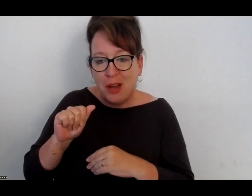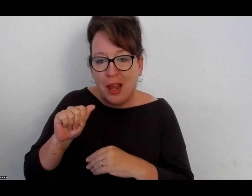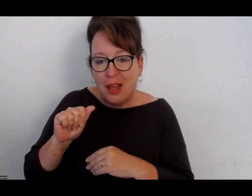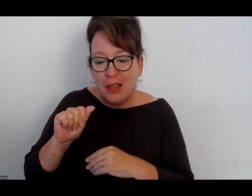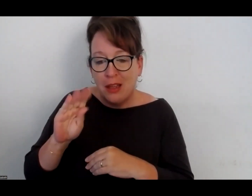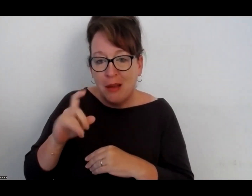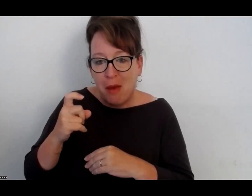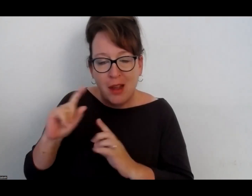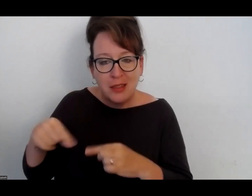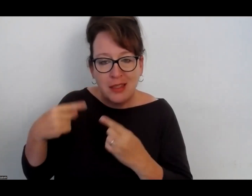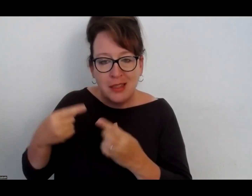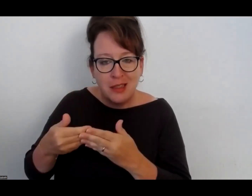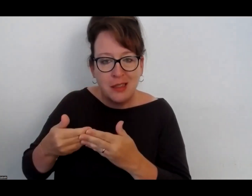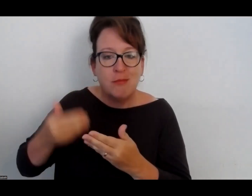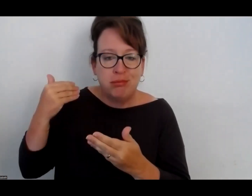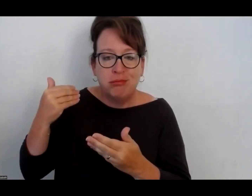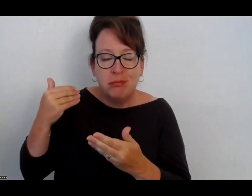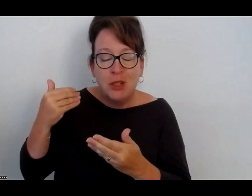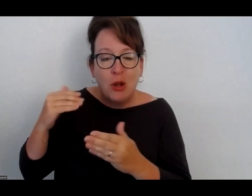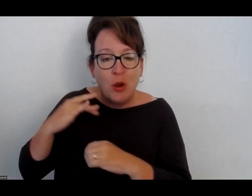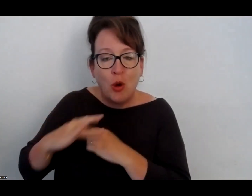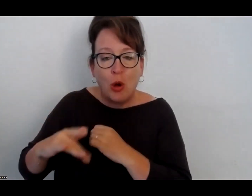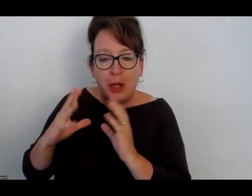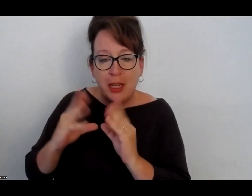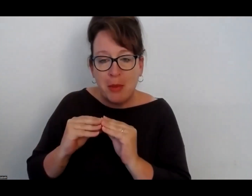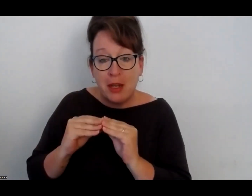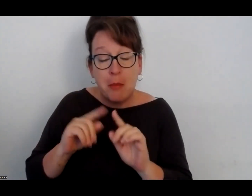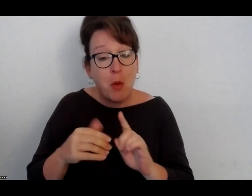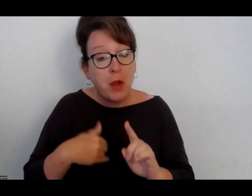Q&A session or the public comment session. There are two that are more recent though.